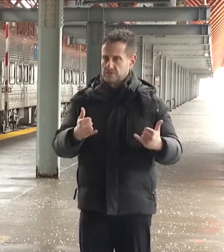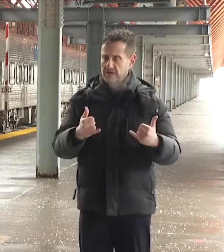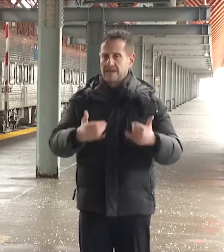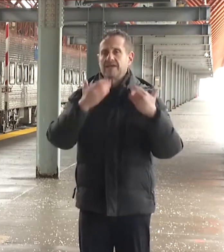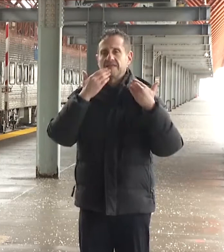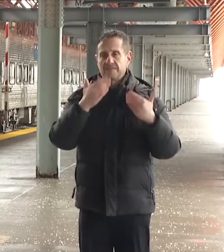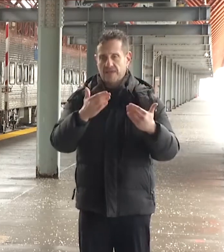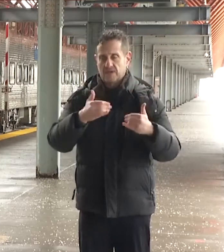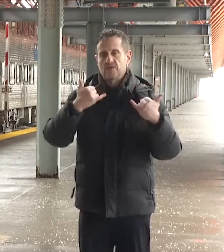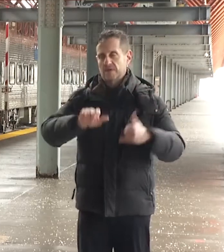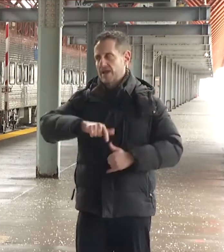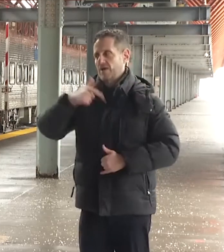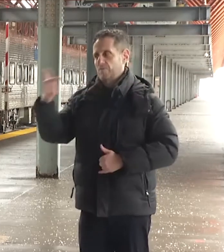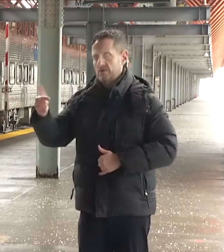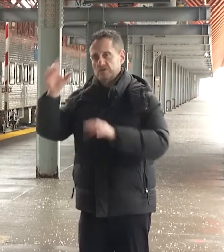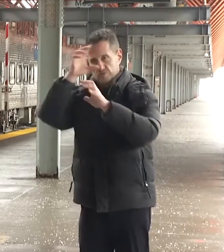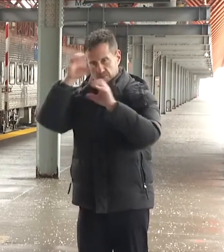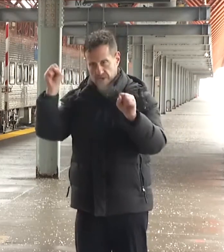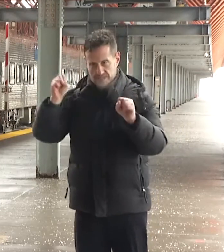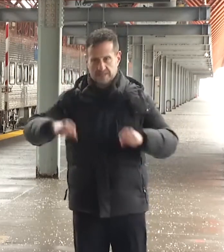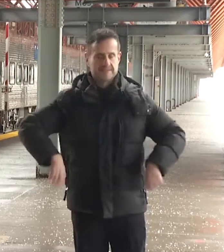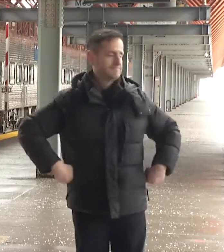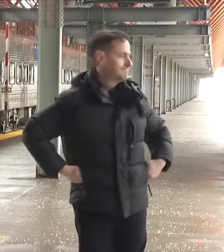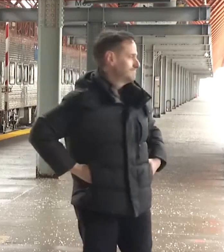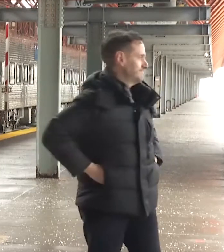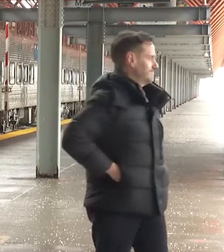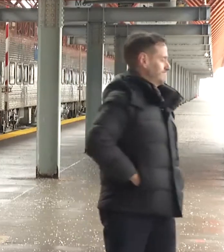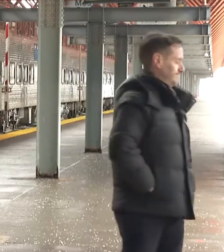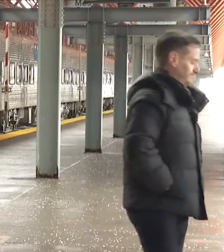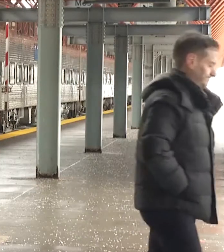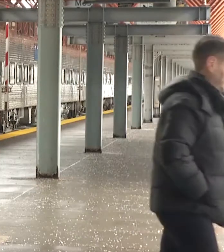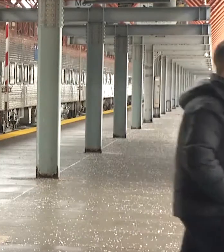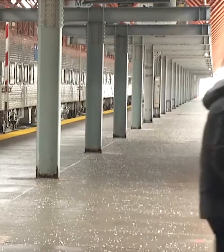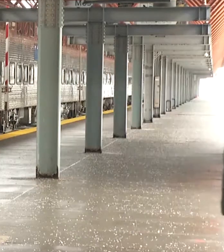Thank you. I'll now turn things back over to Madam President.